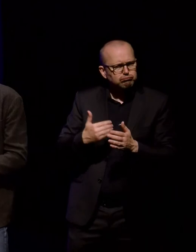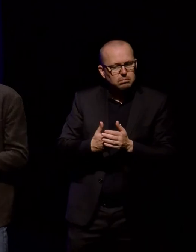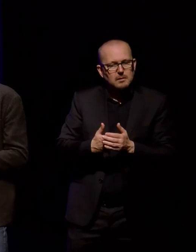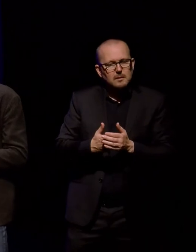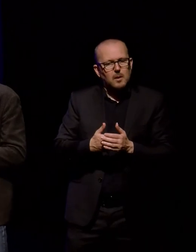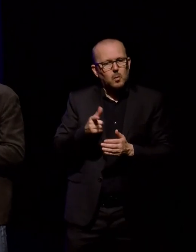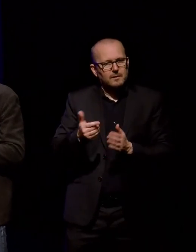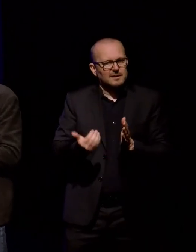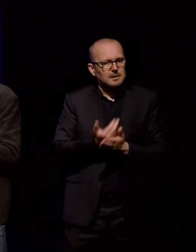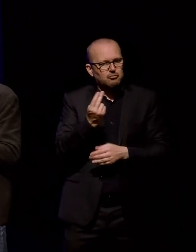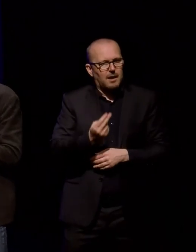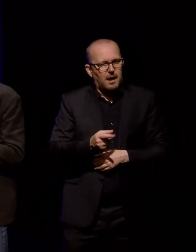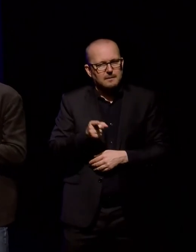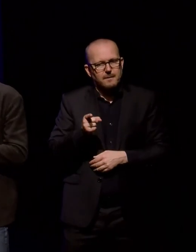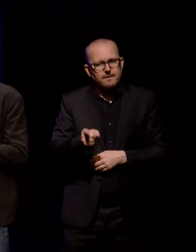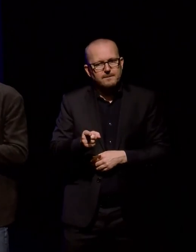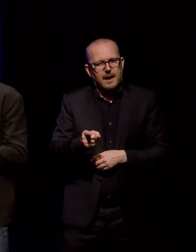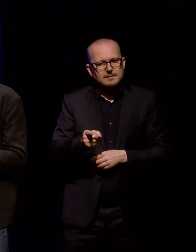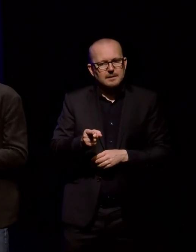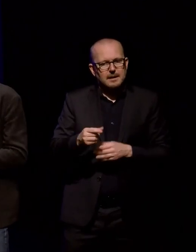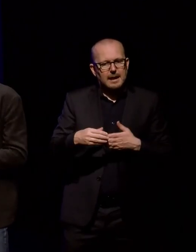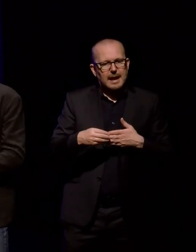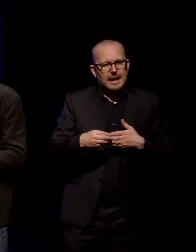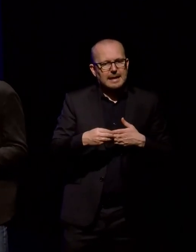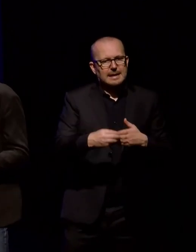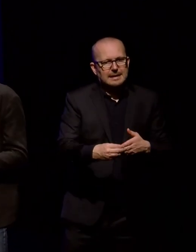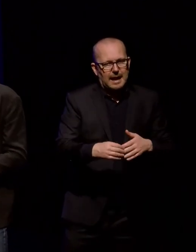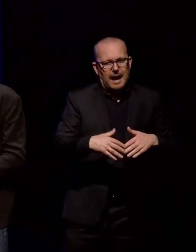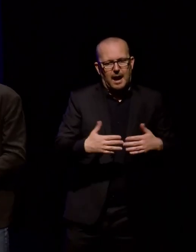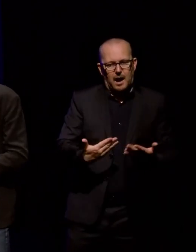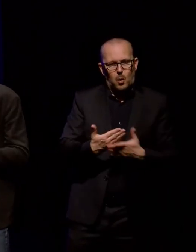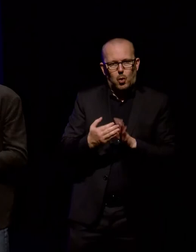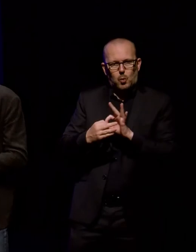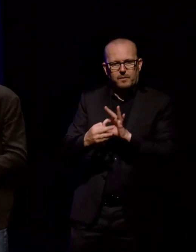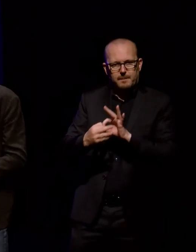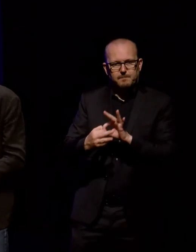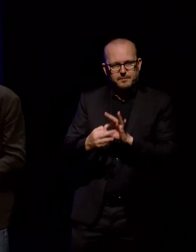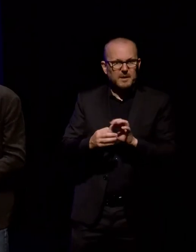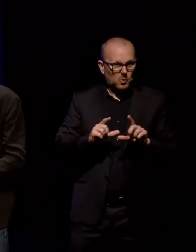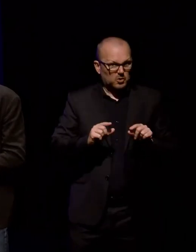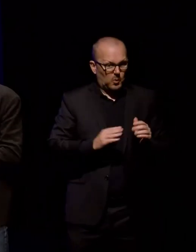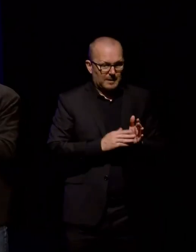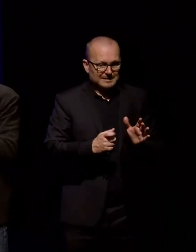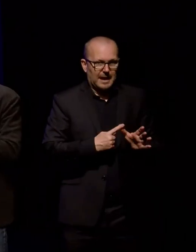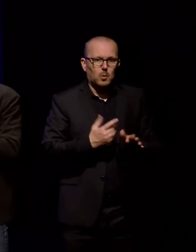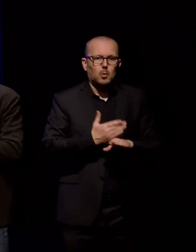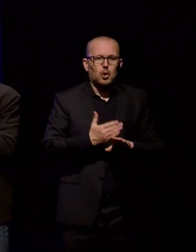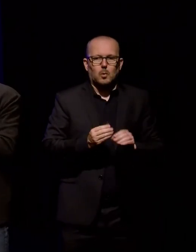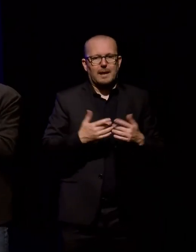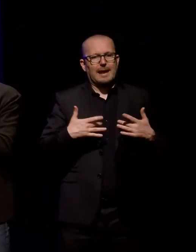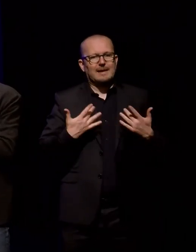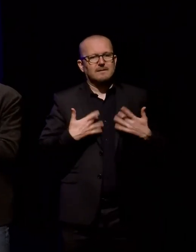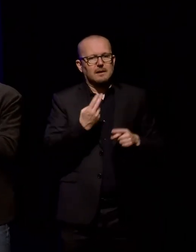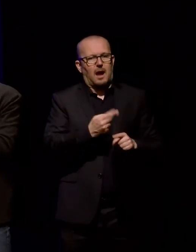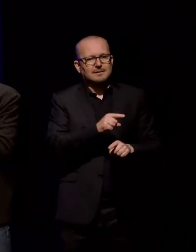did enforce the way we were going to work with him. It's what we're doing at the MCA. We work with living artists, and we try to focus